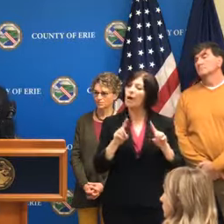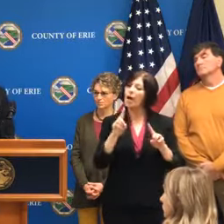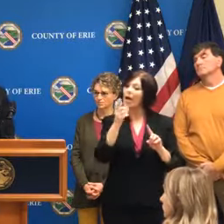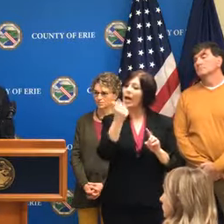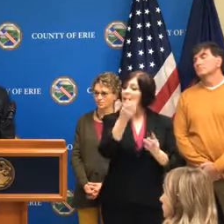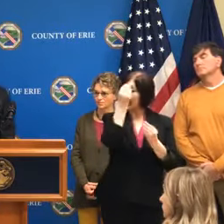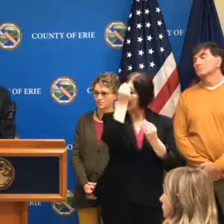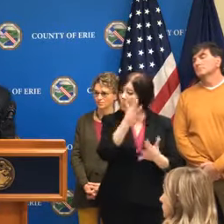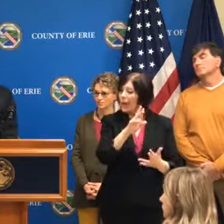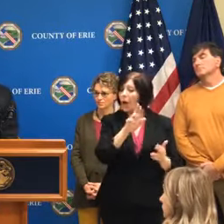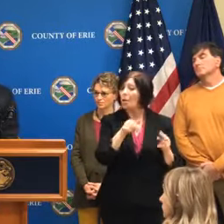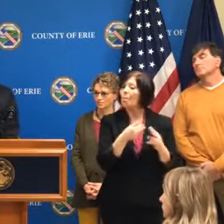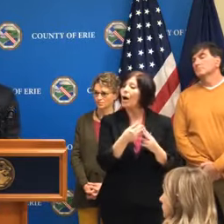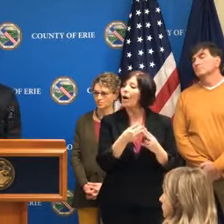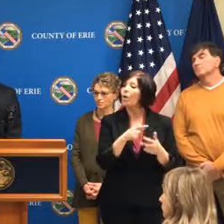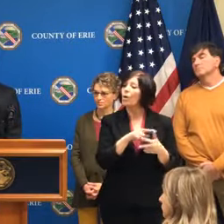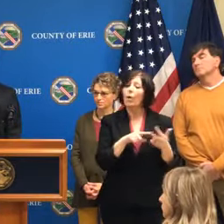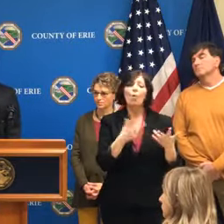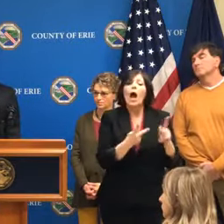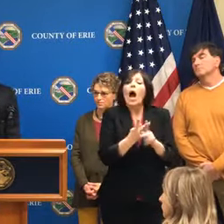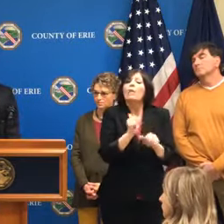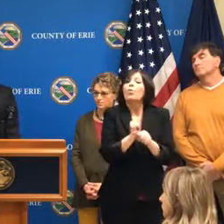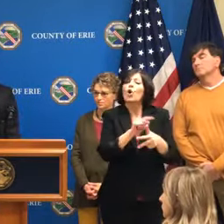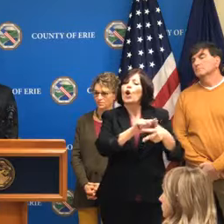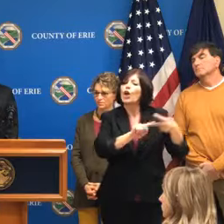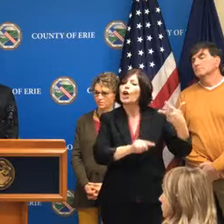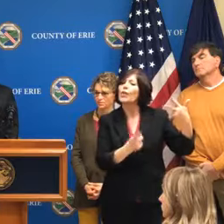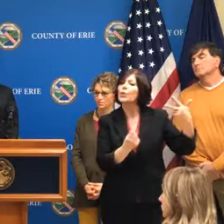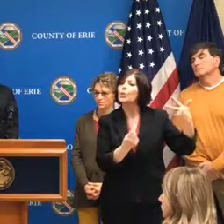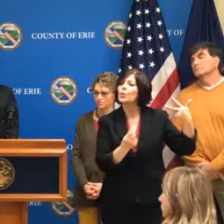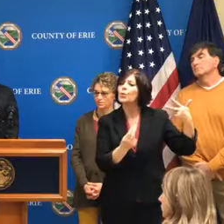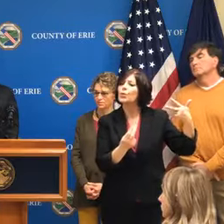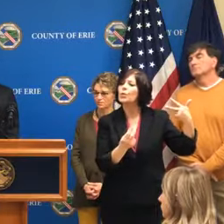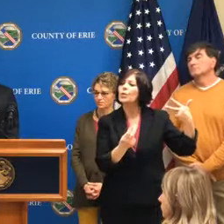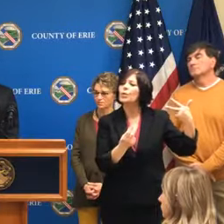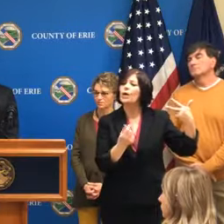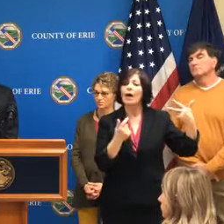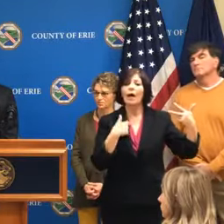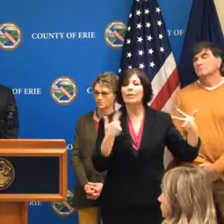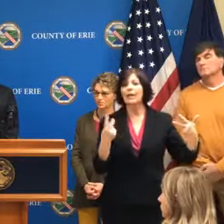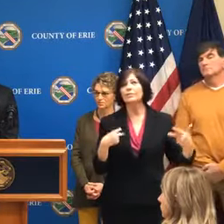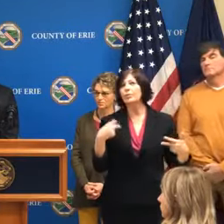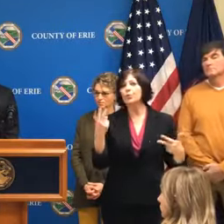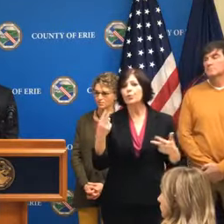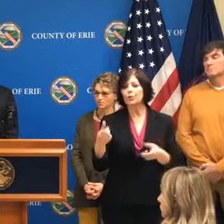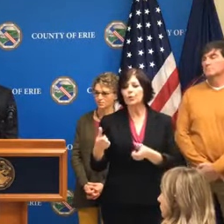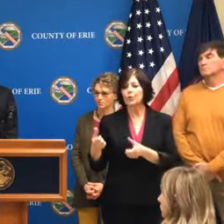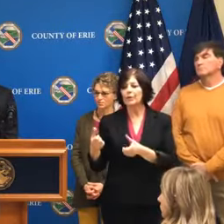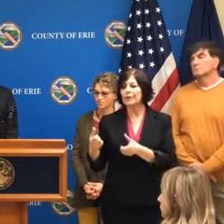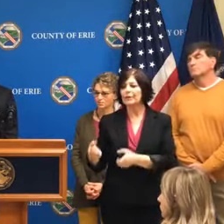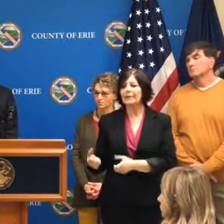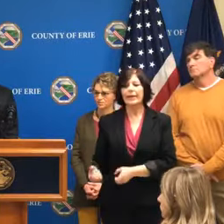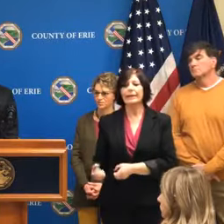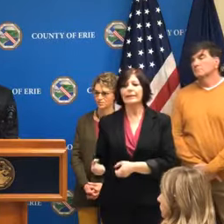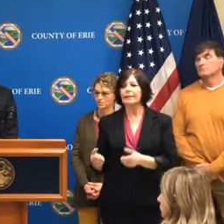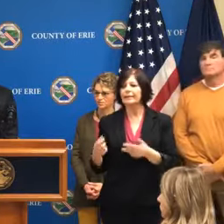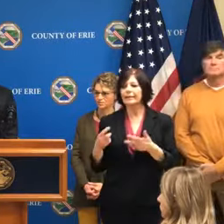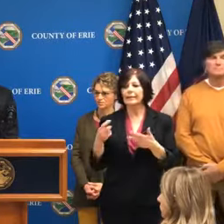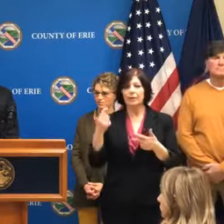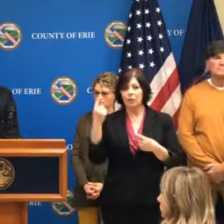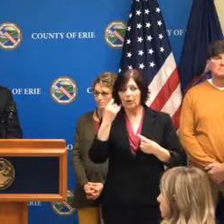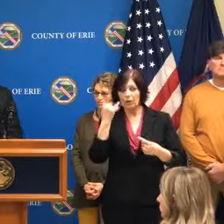that you can share about what line of work they were engaged in? I've already gotten 2 texts from viewers, contacts of mine,